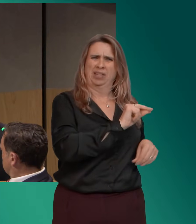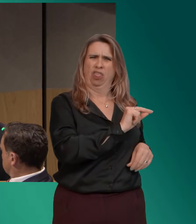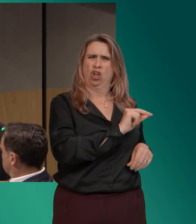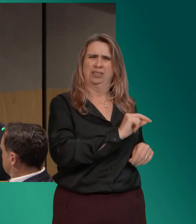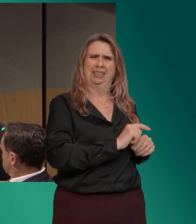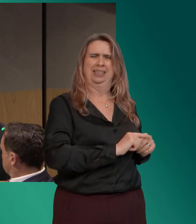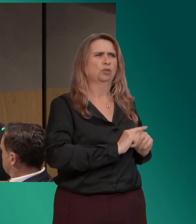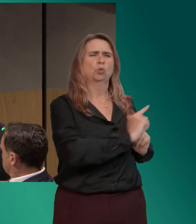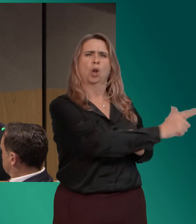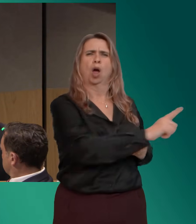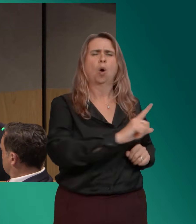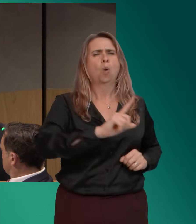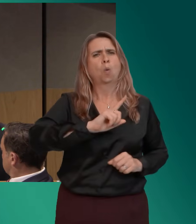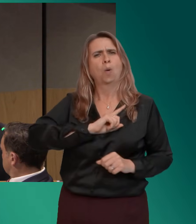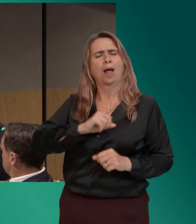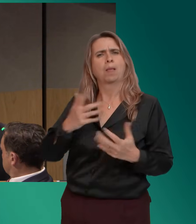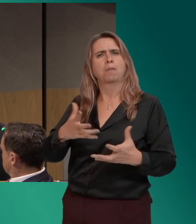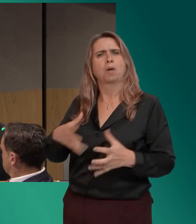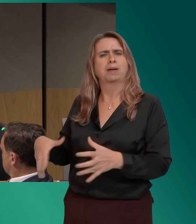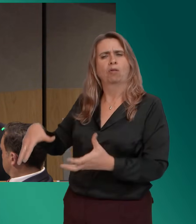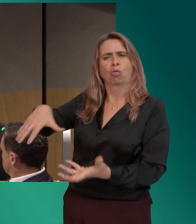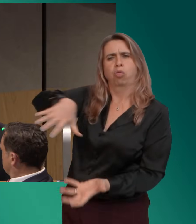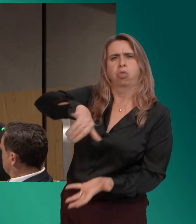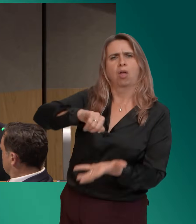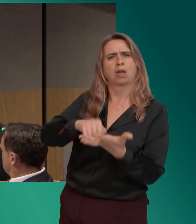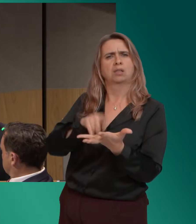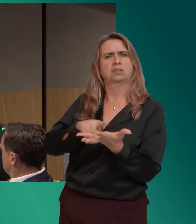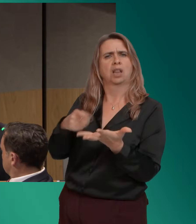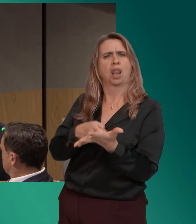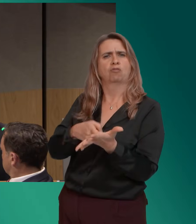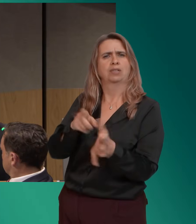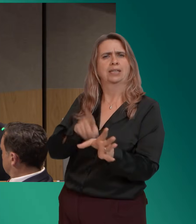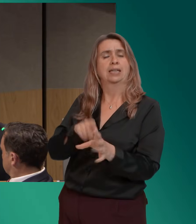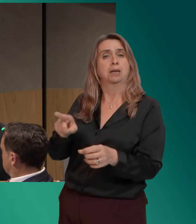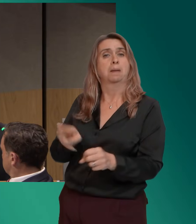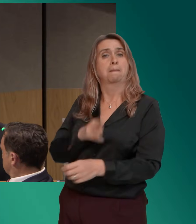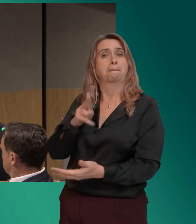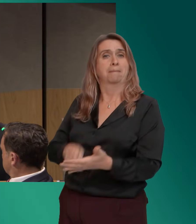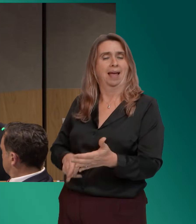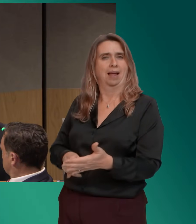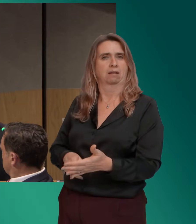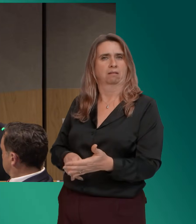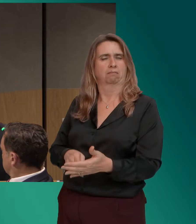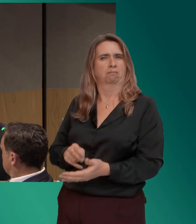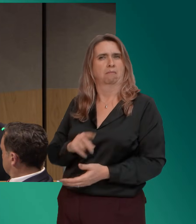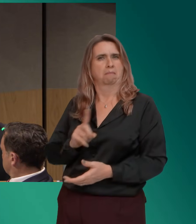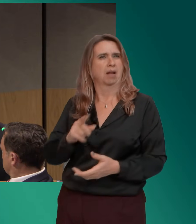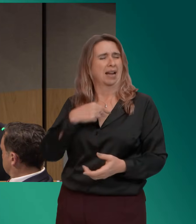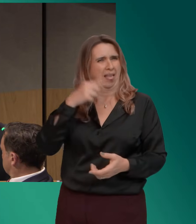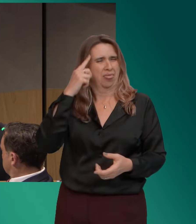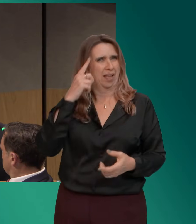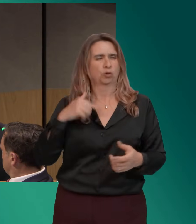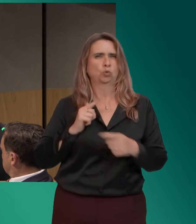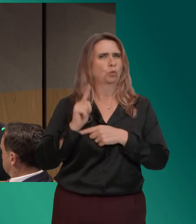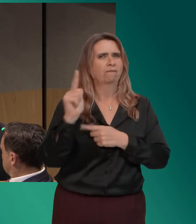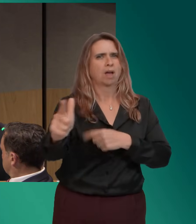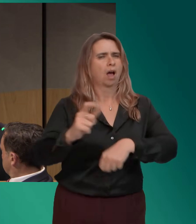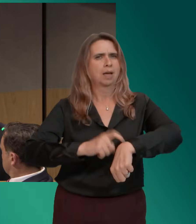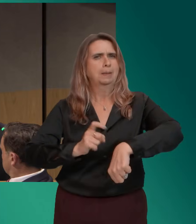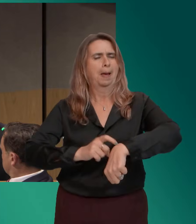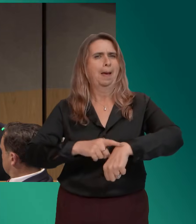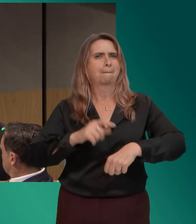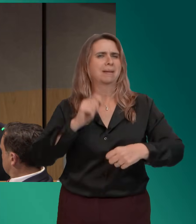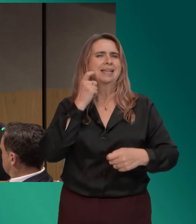think ending the ban on slurry spreading from mid-October to January is not going to further increase pollution in the River Tawe? We know that it gets into